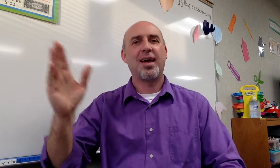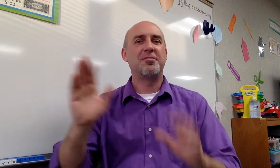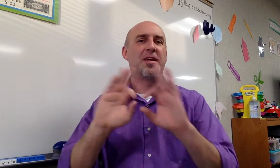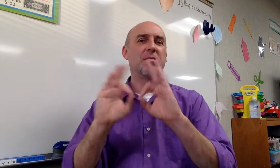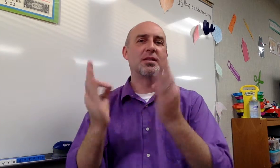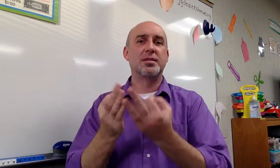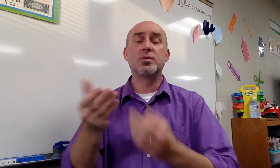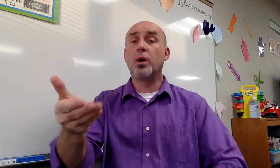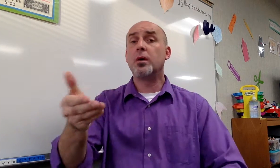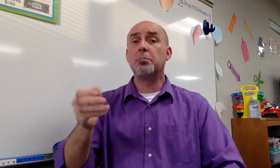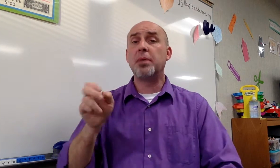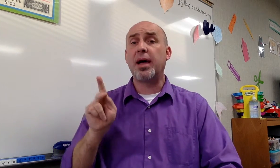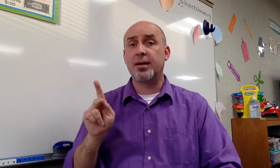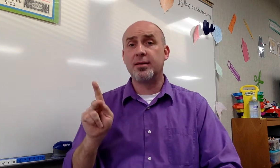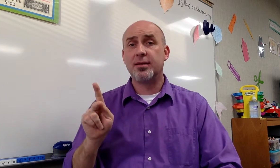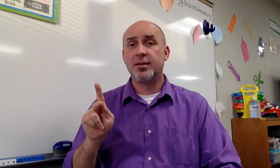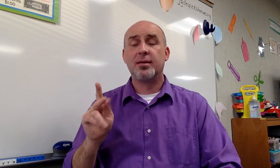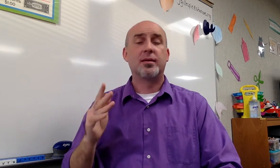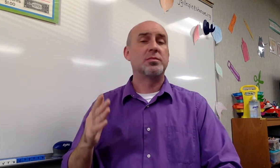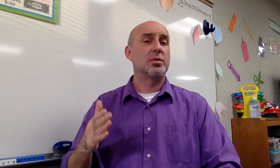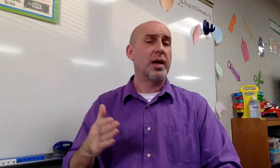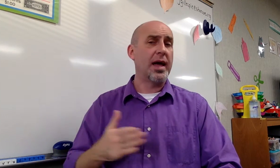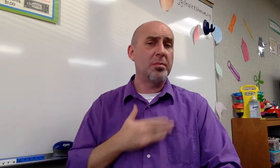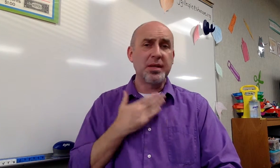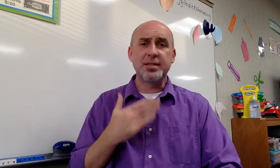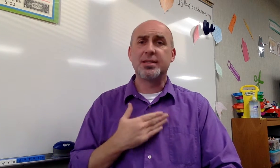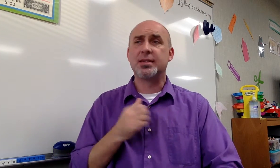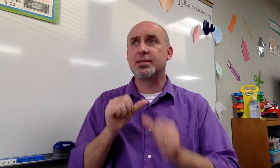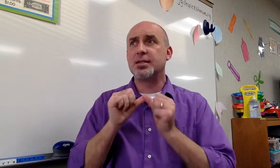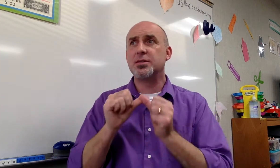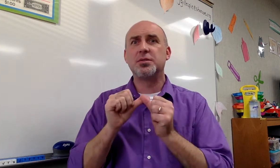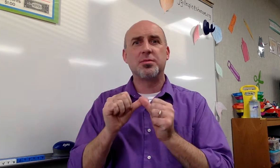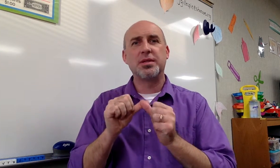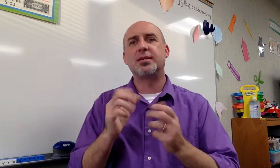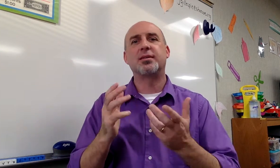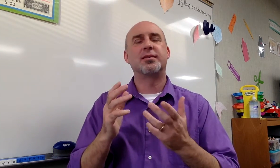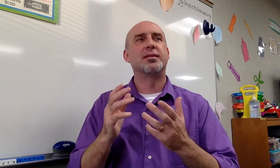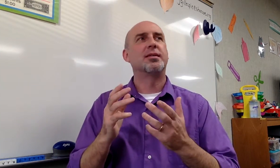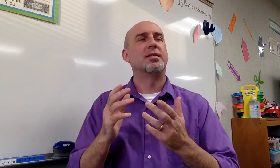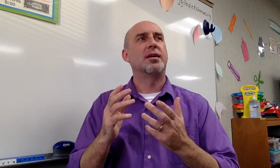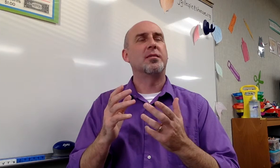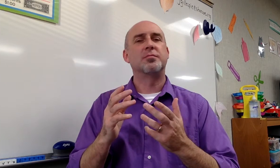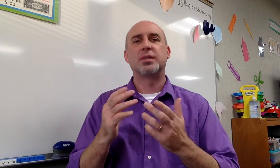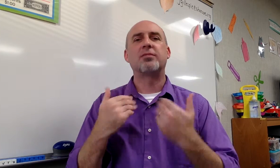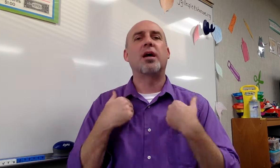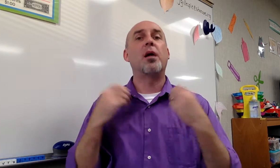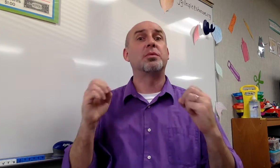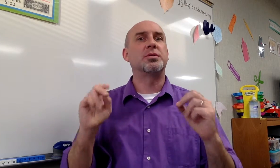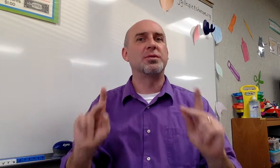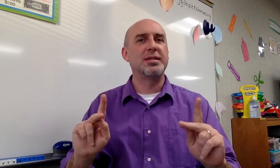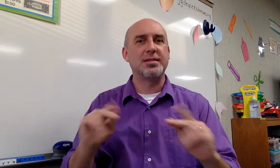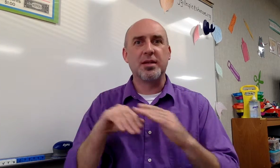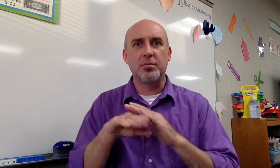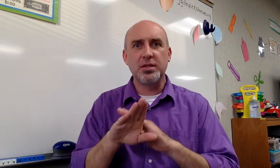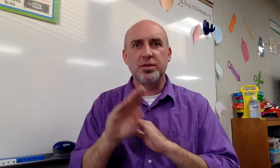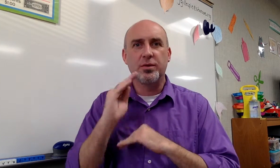Hi, families. Welcome back. So happy to continue to have the opportunity to come into your